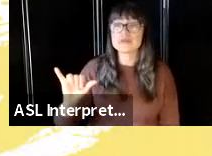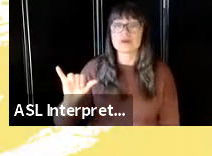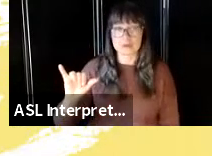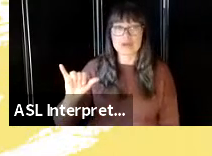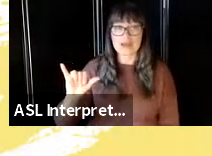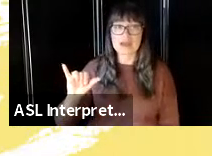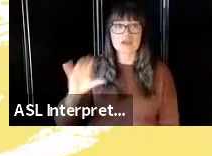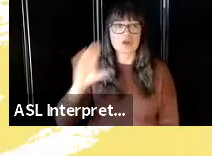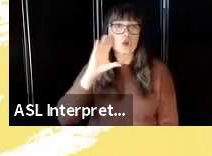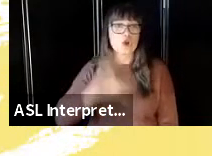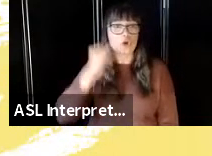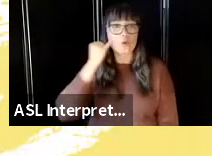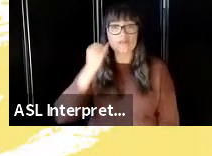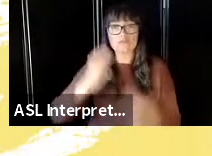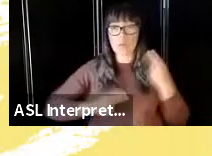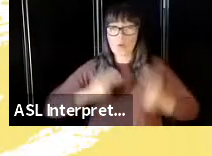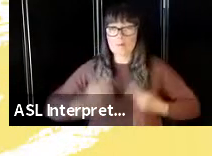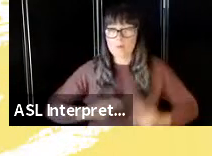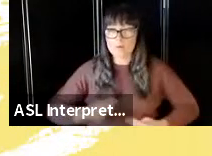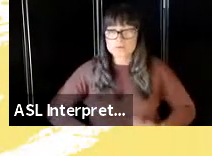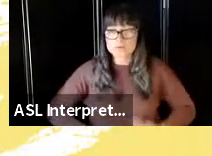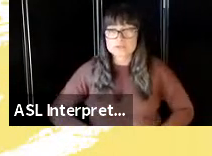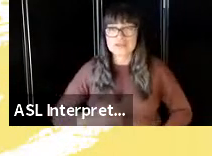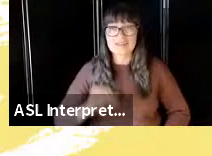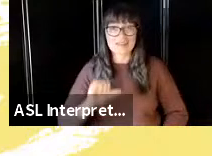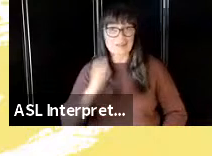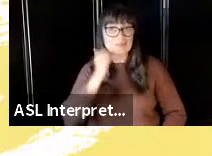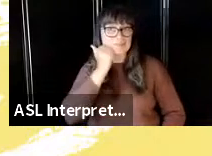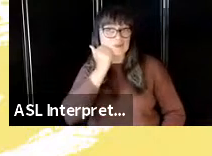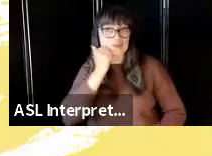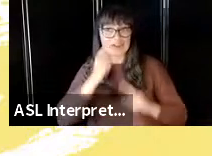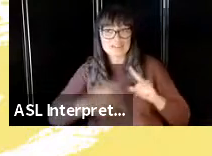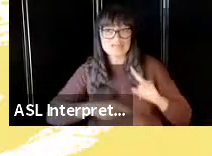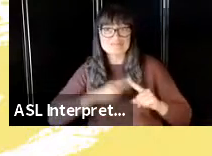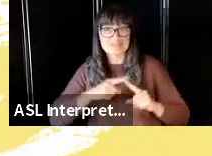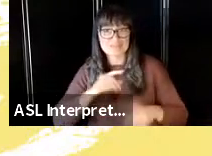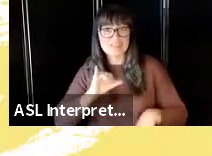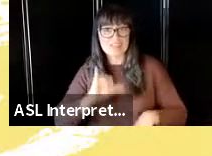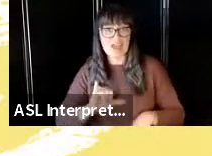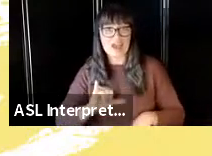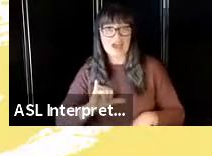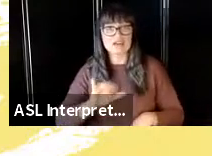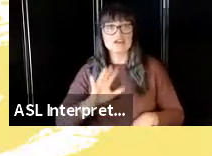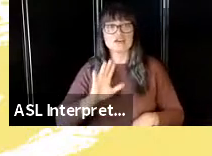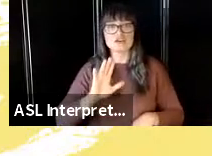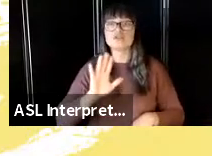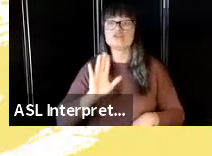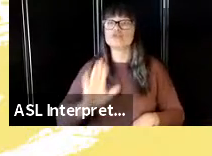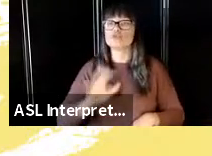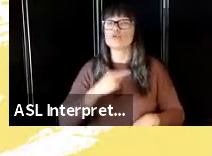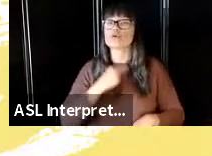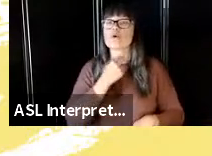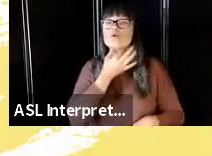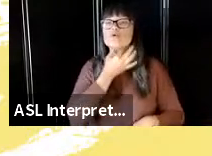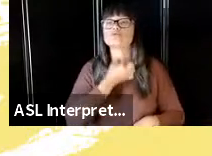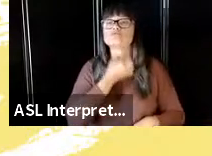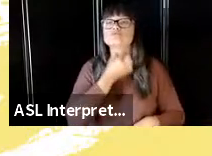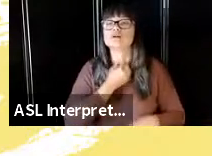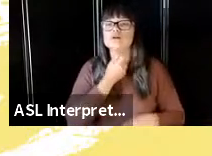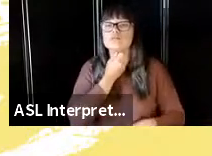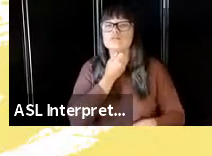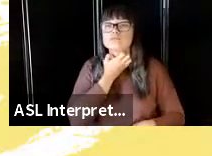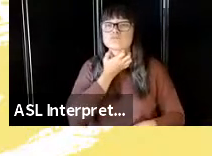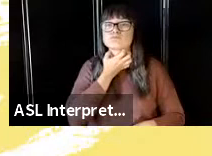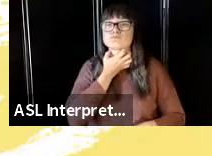you're hormonal. When it's that time of the month for females, the vocal cords, they literally puff and they swell, causing the flexibility